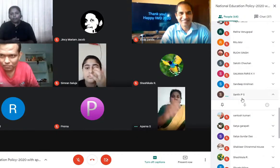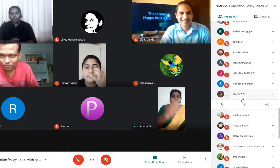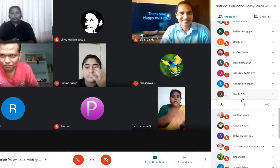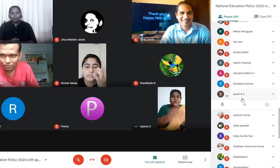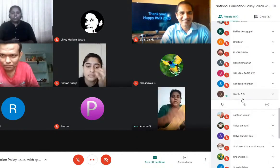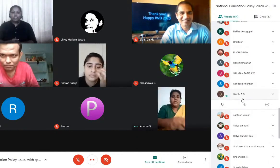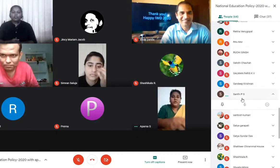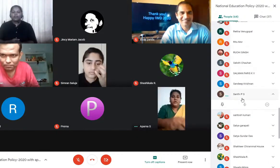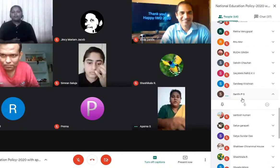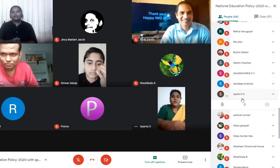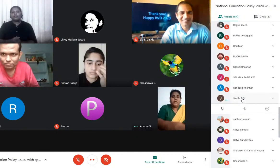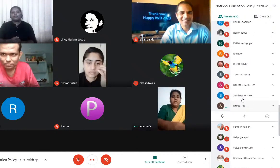Abhishek?